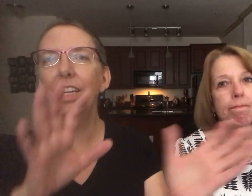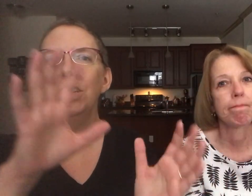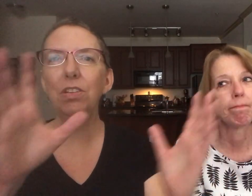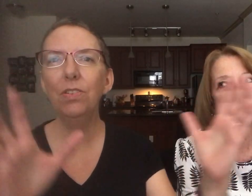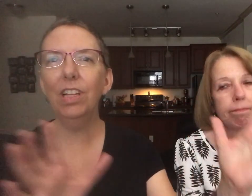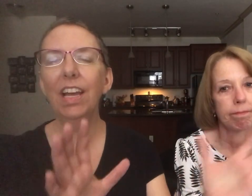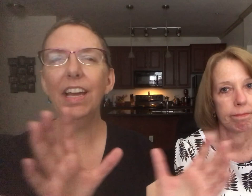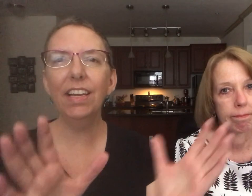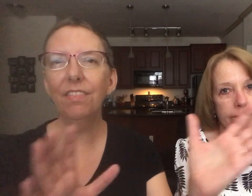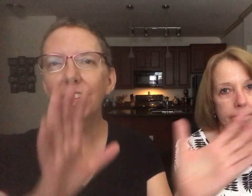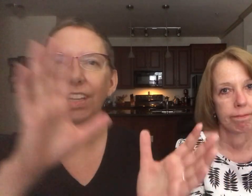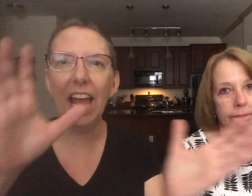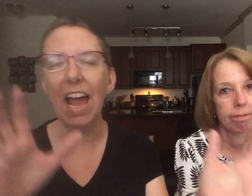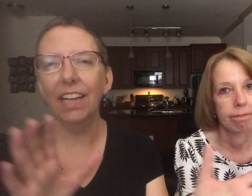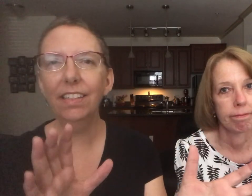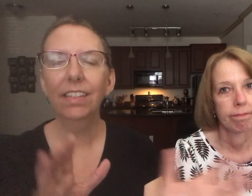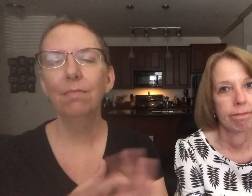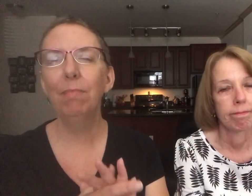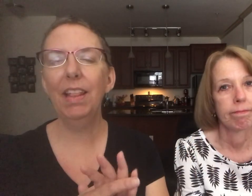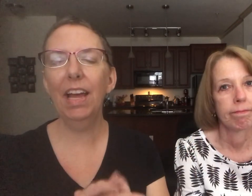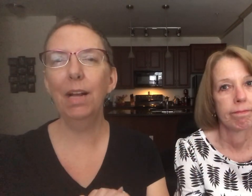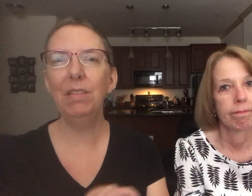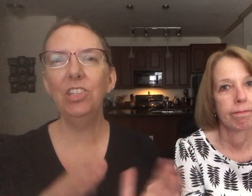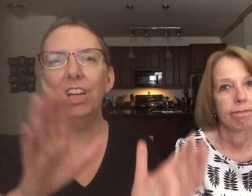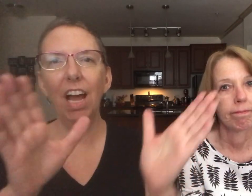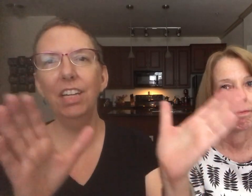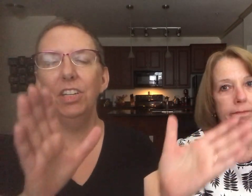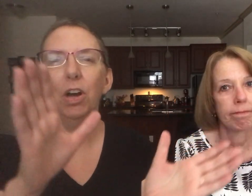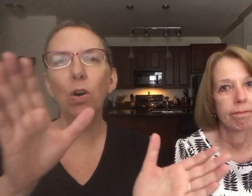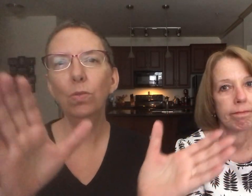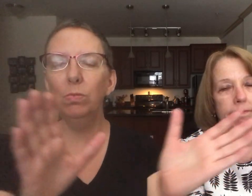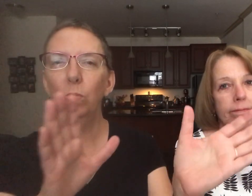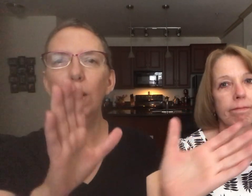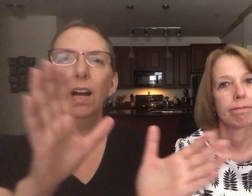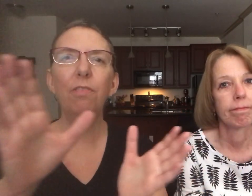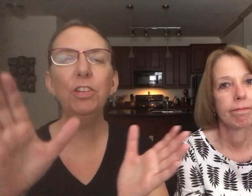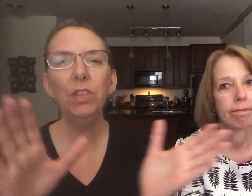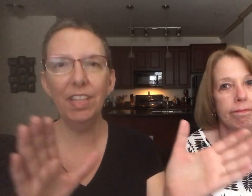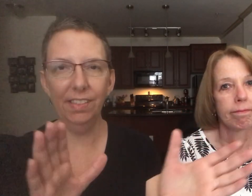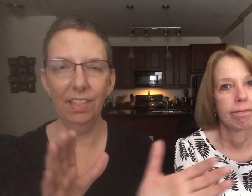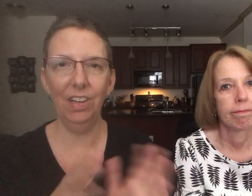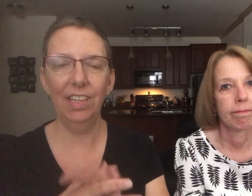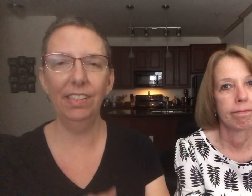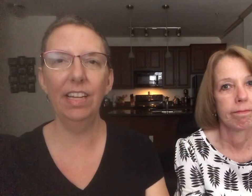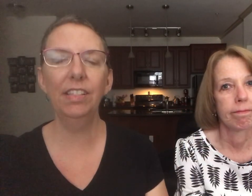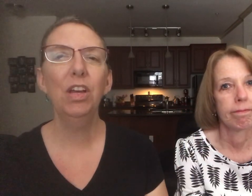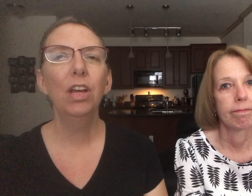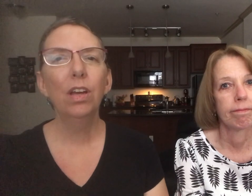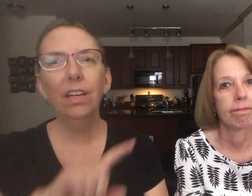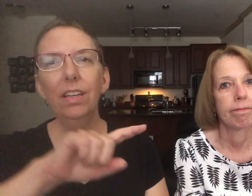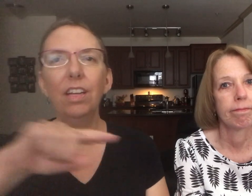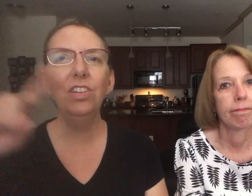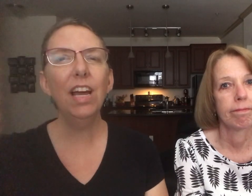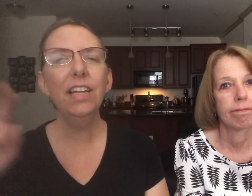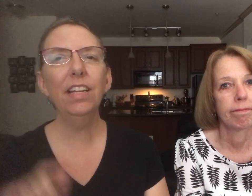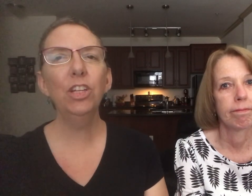knew the lay of the land, by that I mean you kind of know a few things in the United States, can you kind of tell us